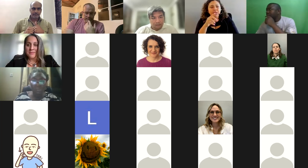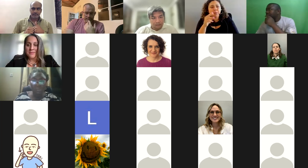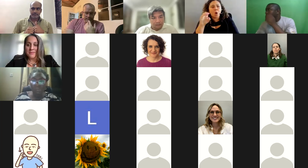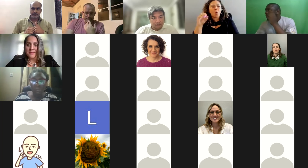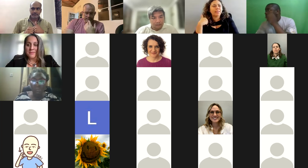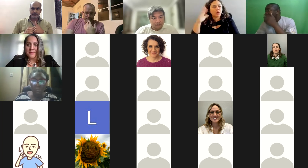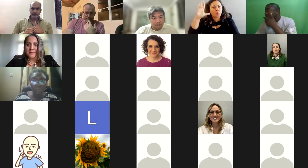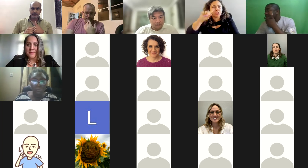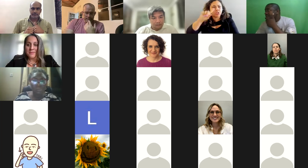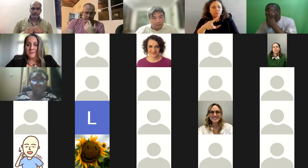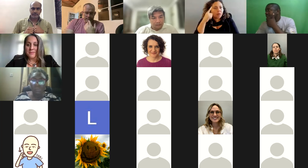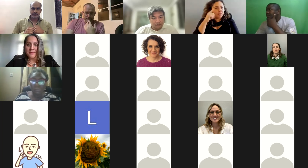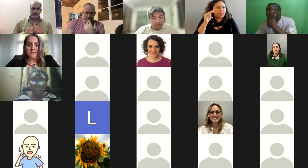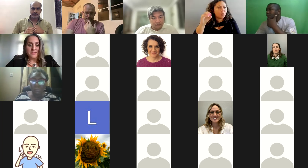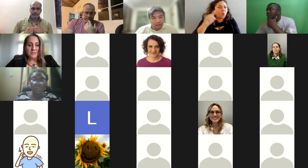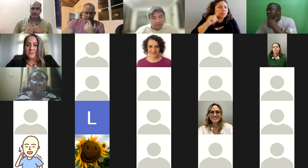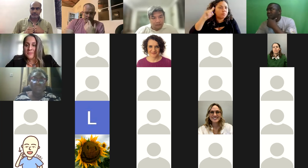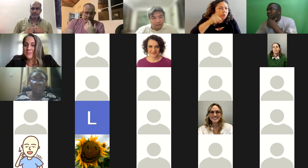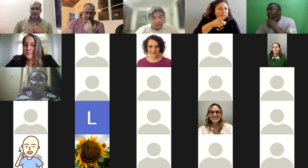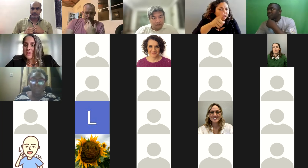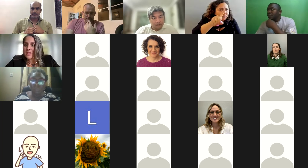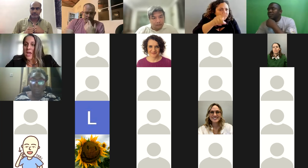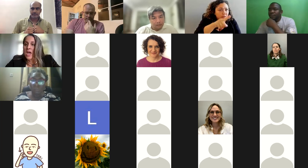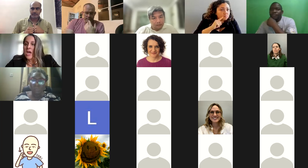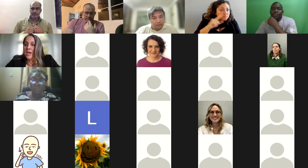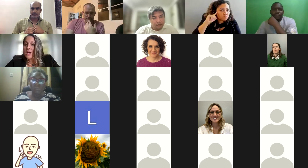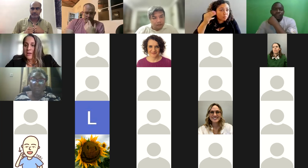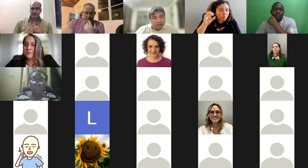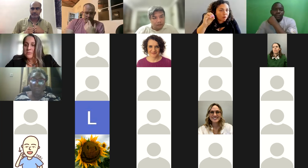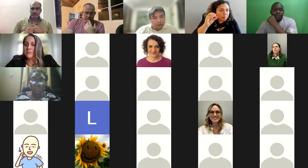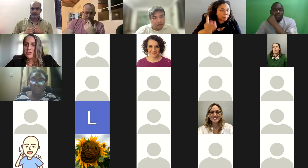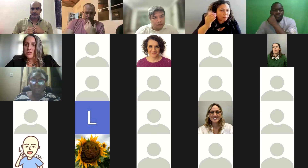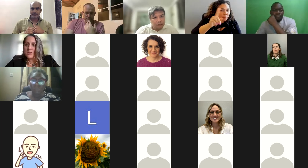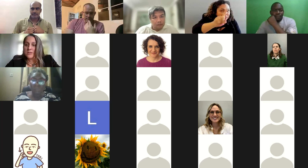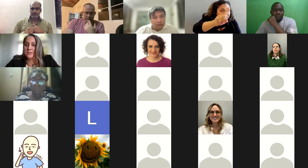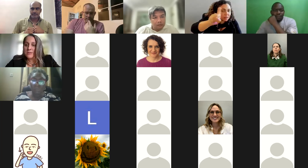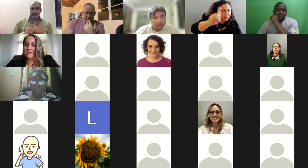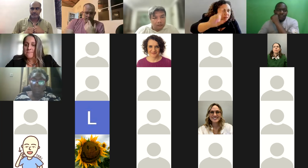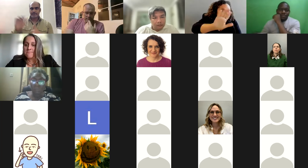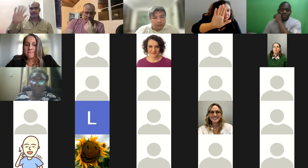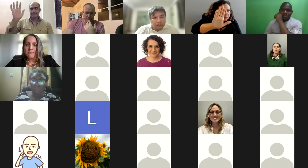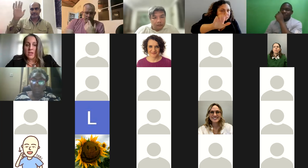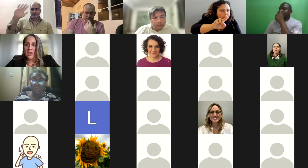I think Mo has a question. I think it's Mo is deaf. Sure.